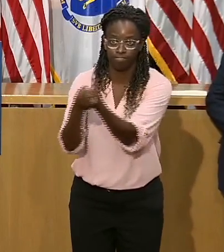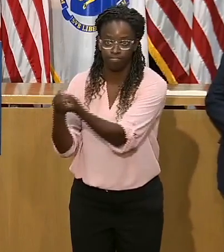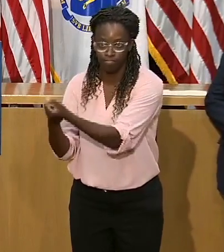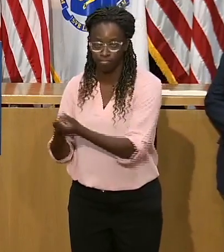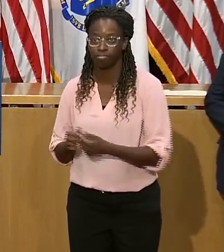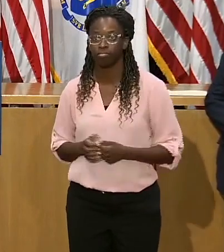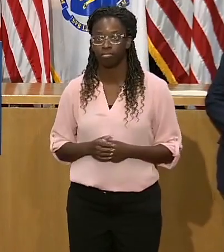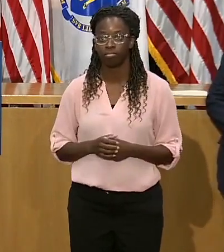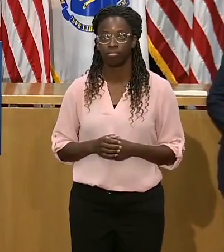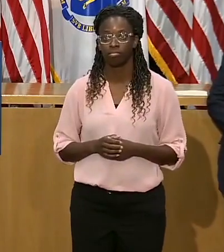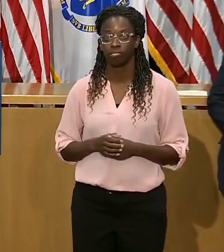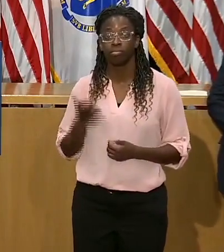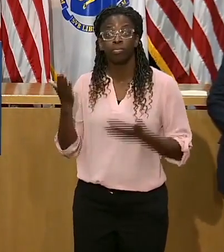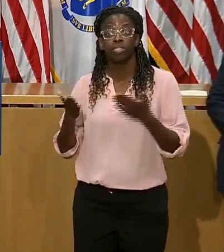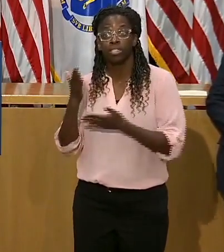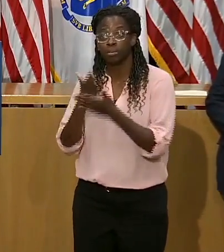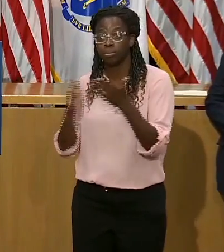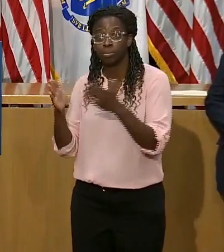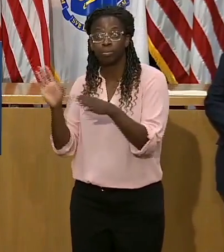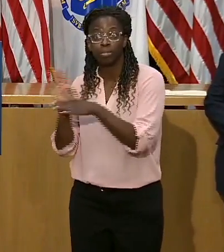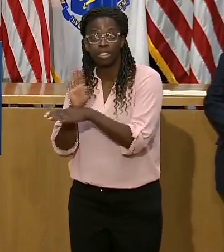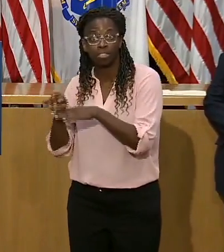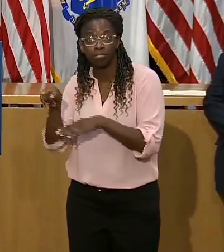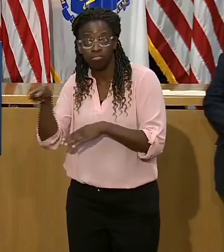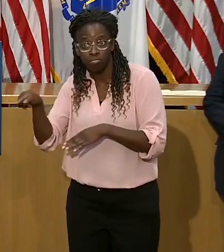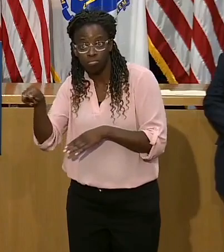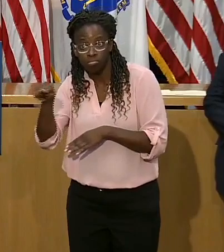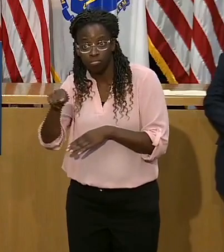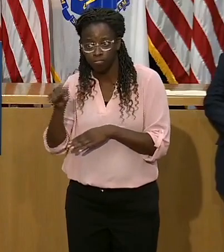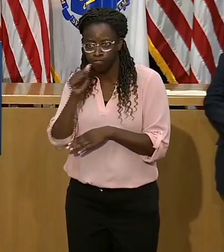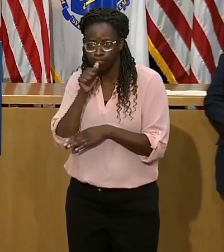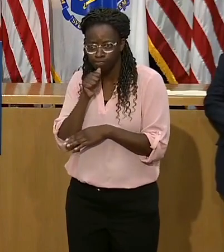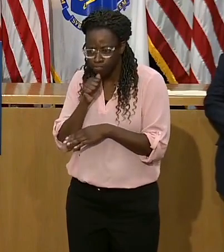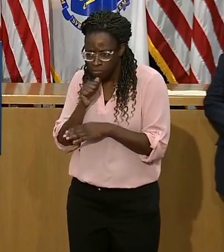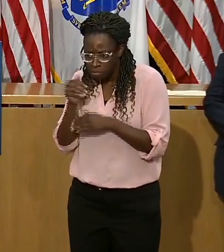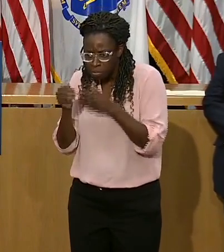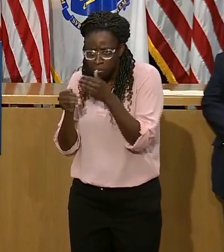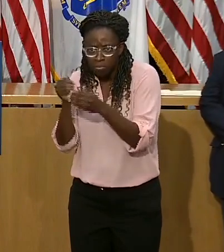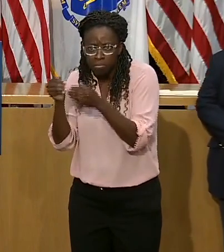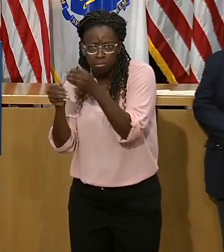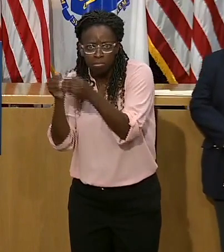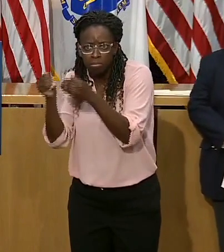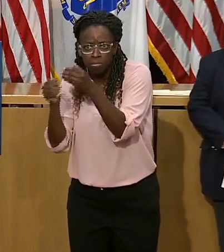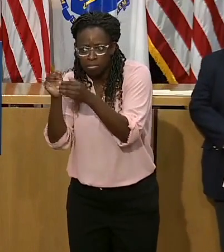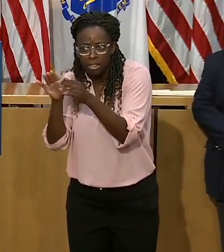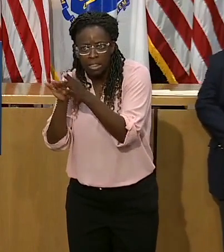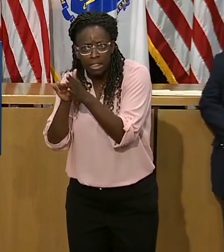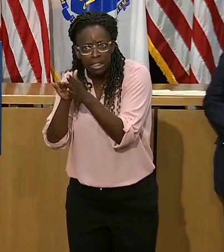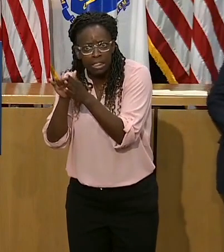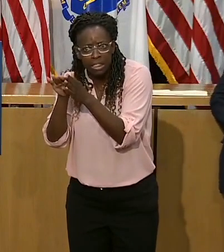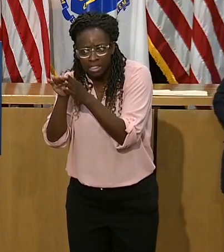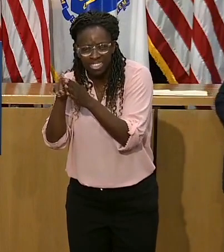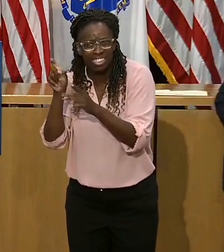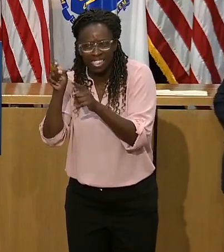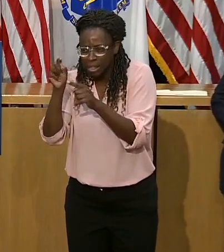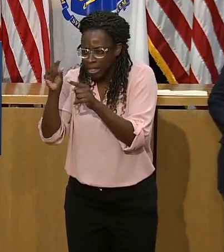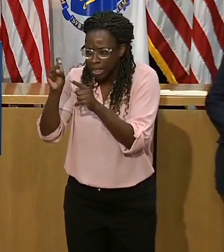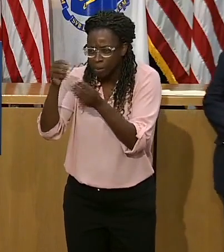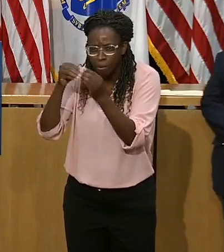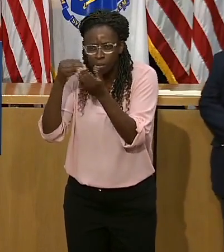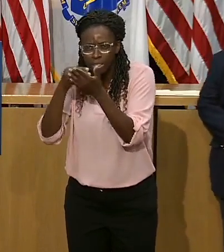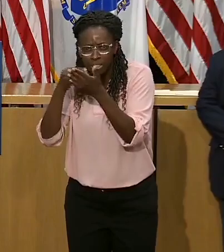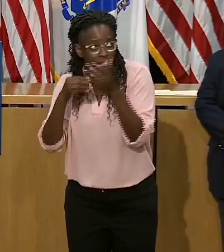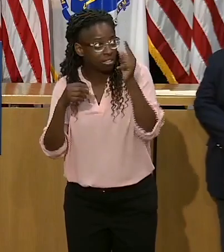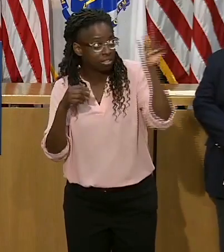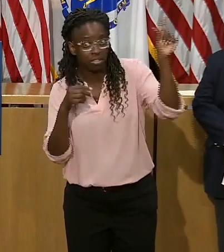families of the workers they employ. Now, let's talk about our innovation economy. We have, for a long time now, been a leader in